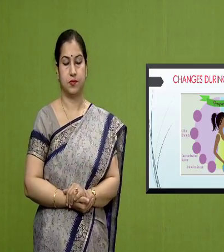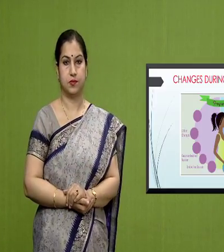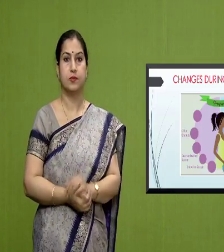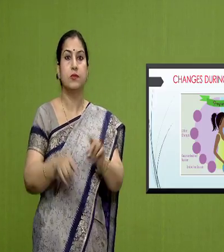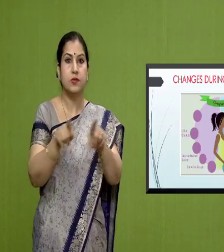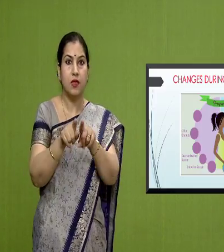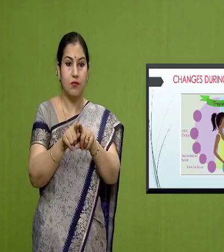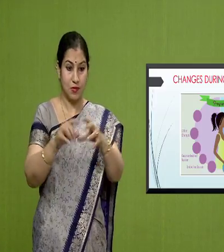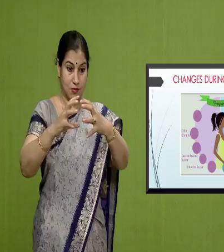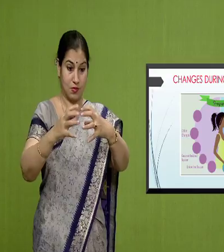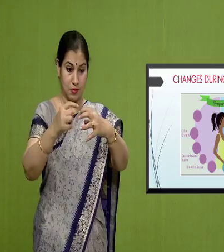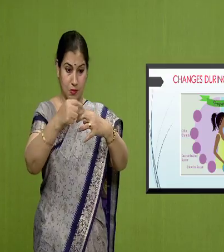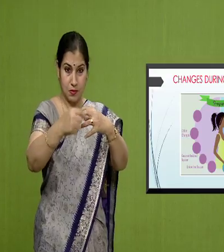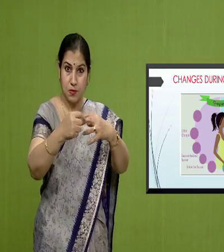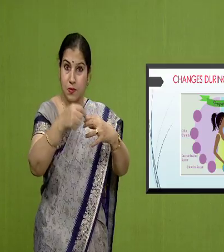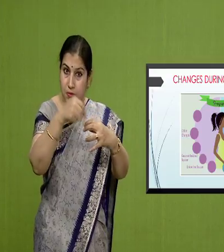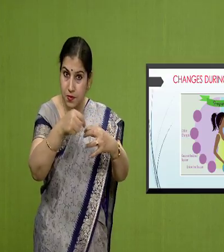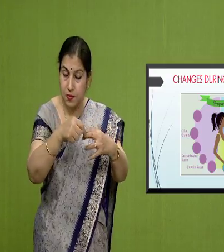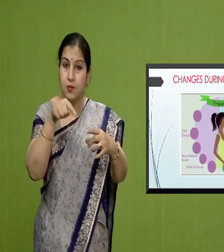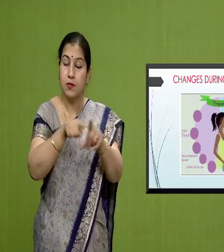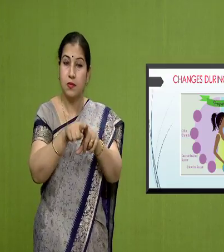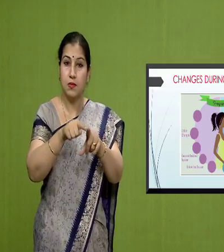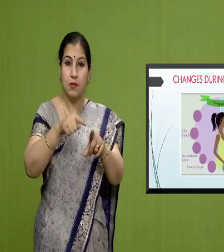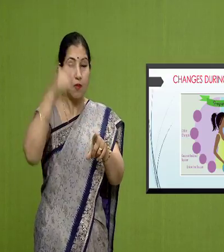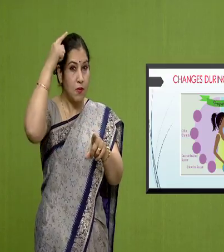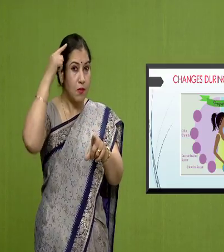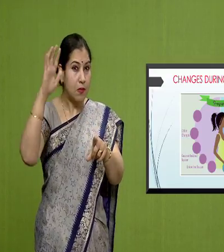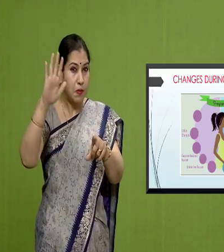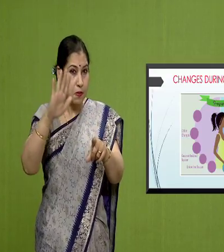The area around nipple is called areola,